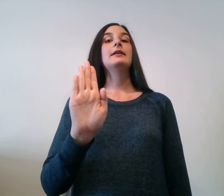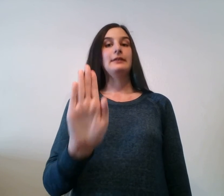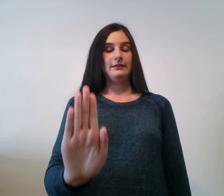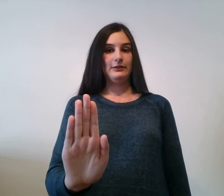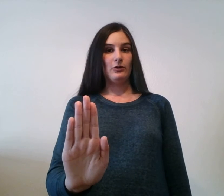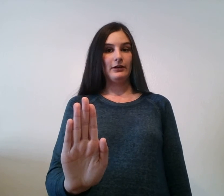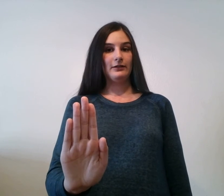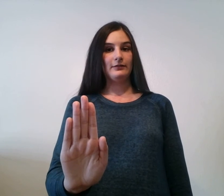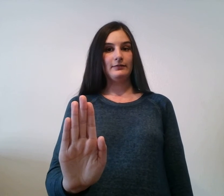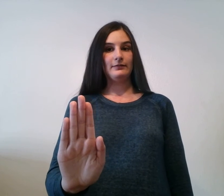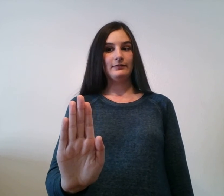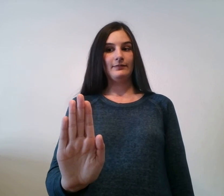Your.